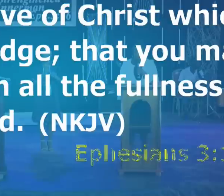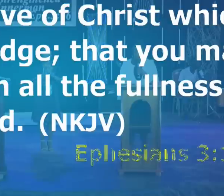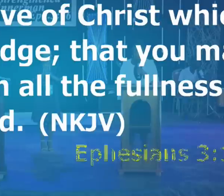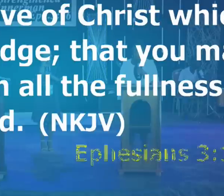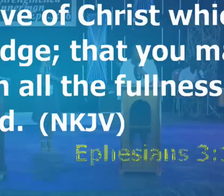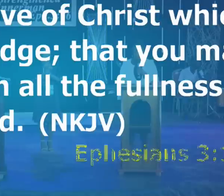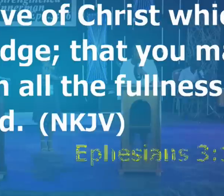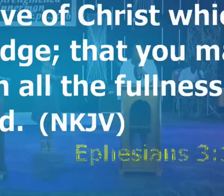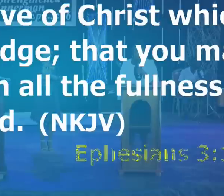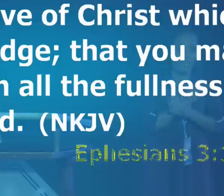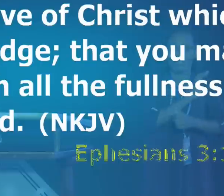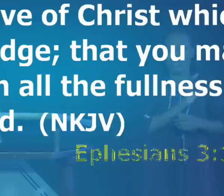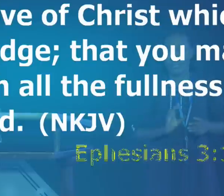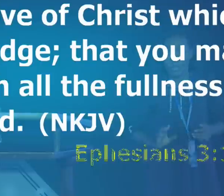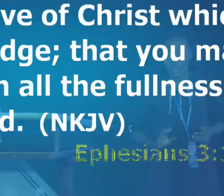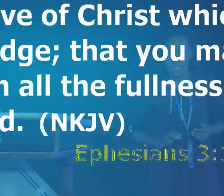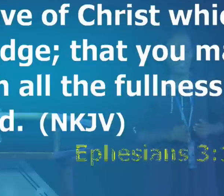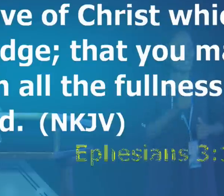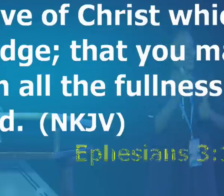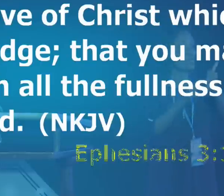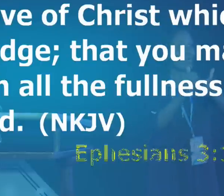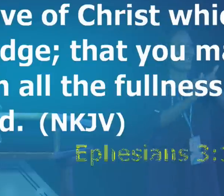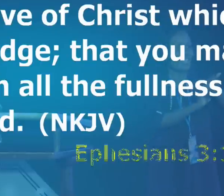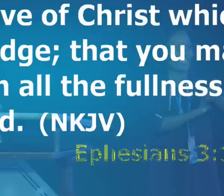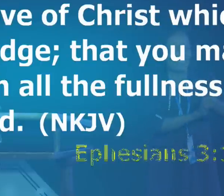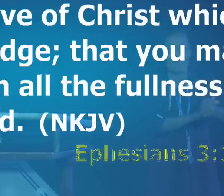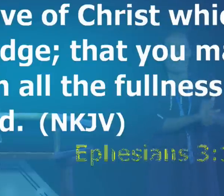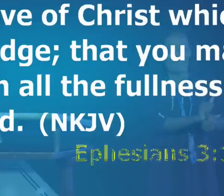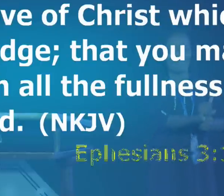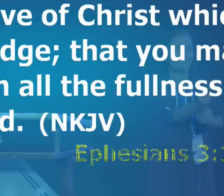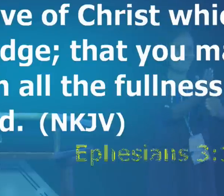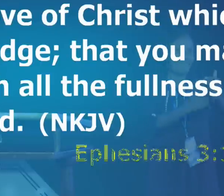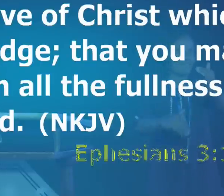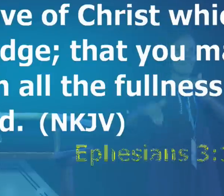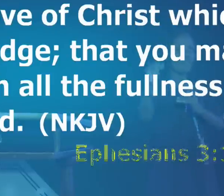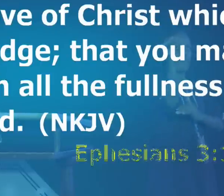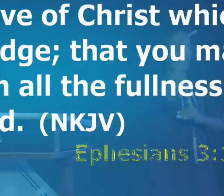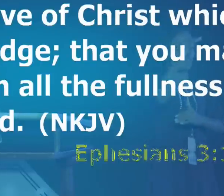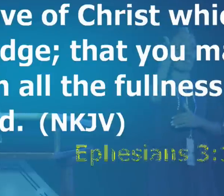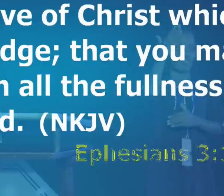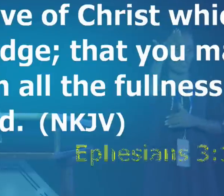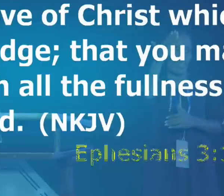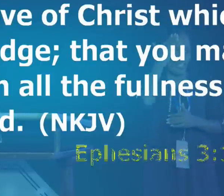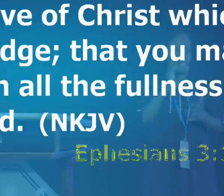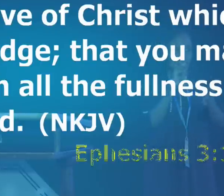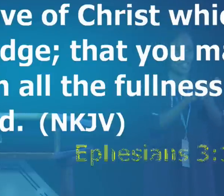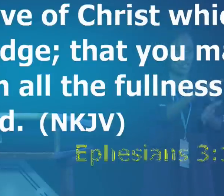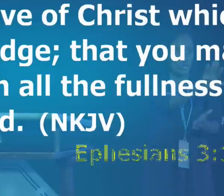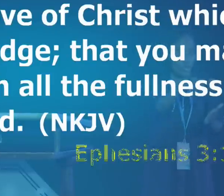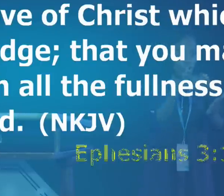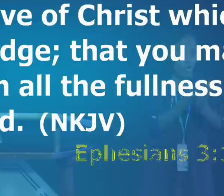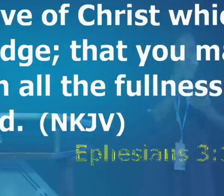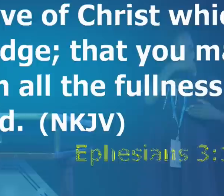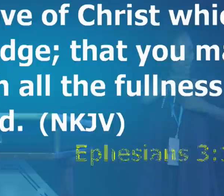to know the love of Christ which passes knowledge, that you may be filled